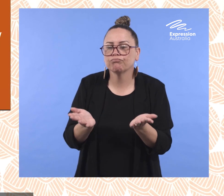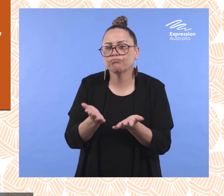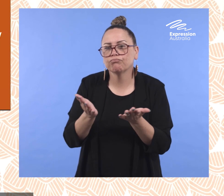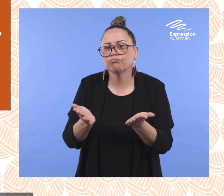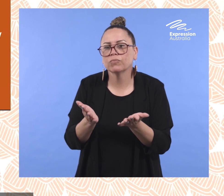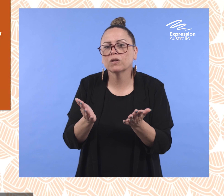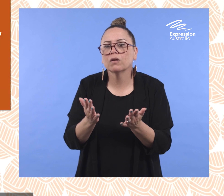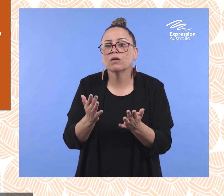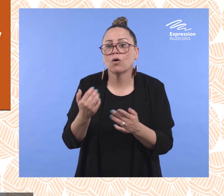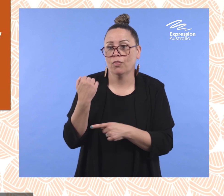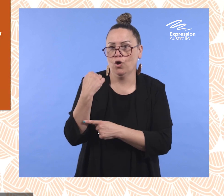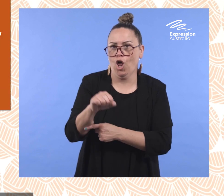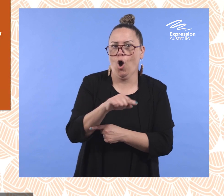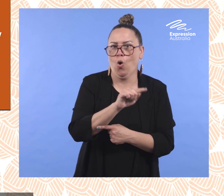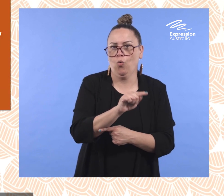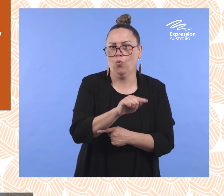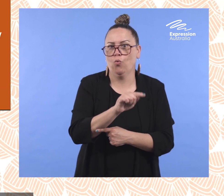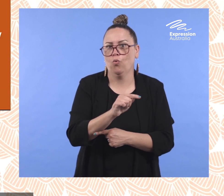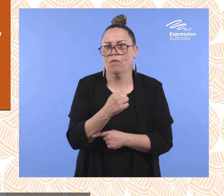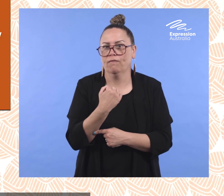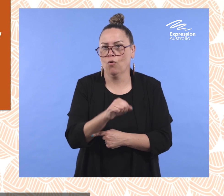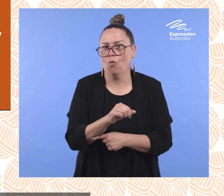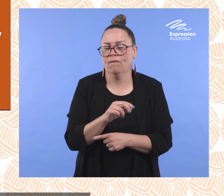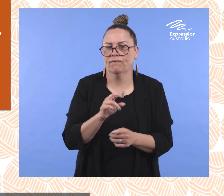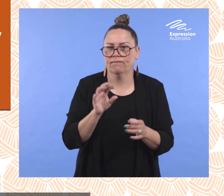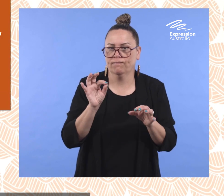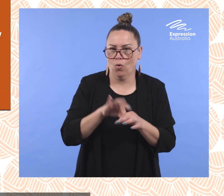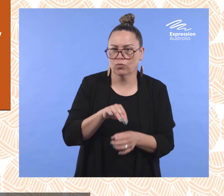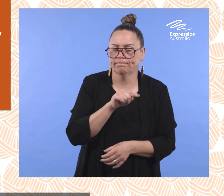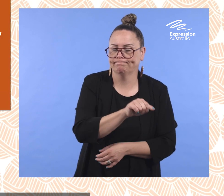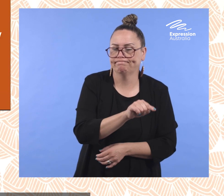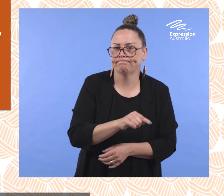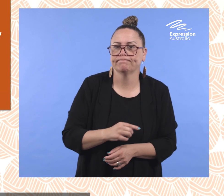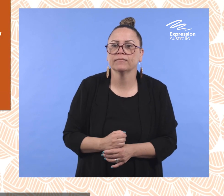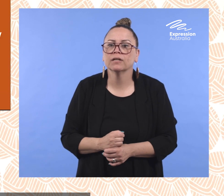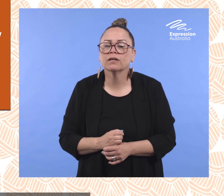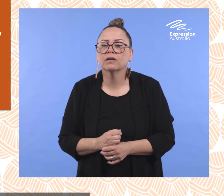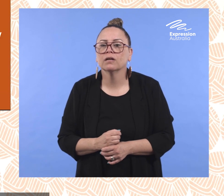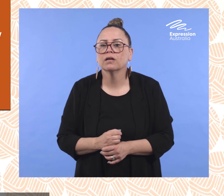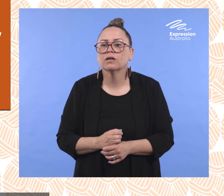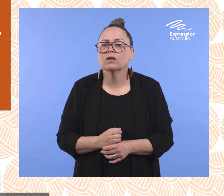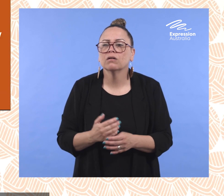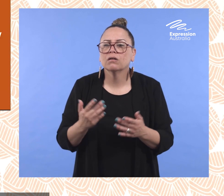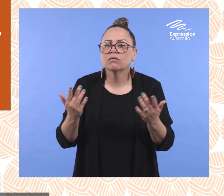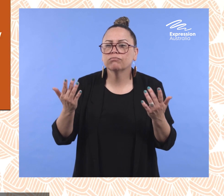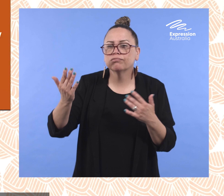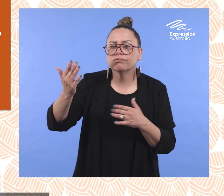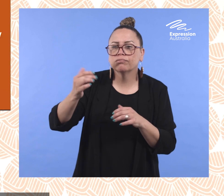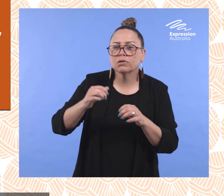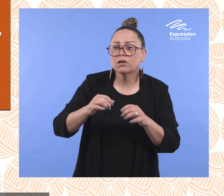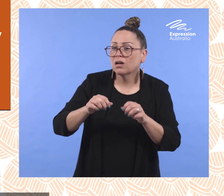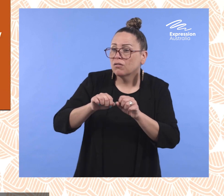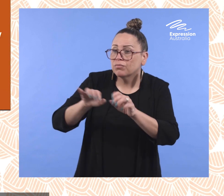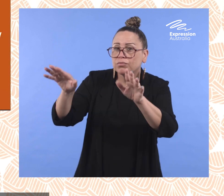that the no vote does not seem to get anywhere near as much coverage.